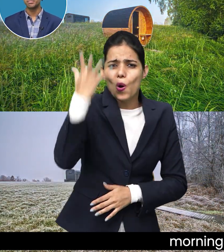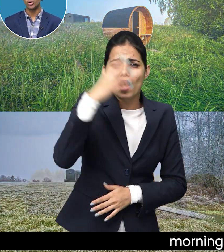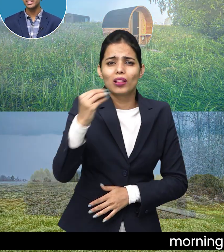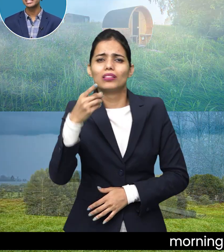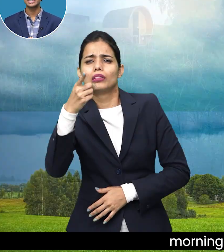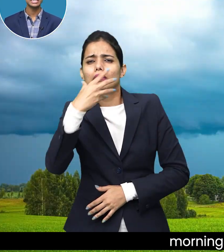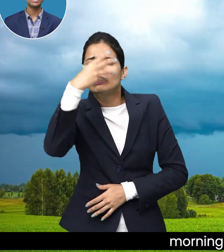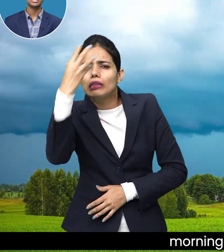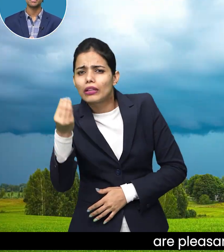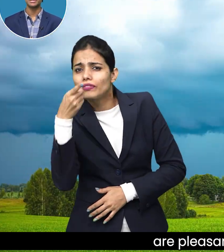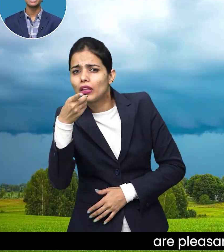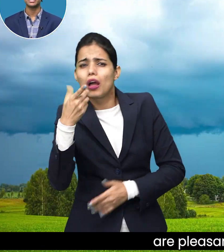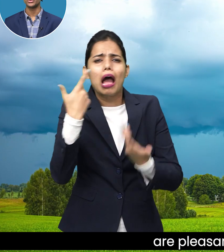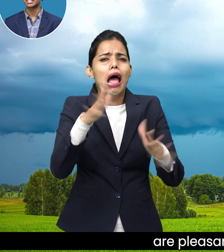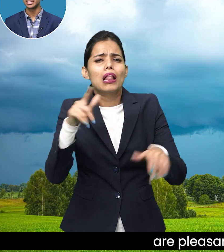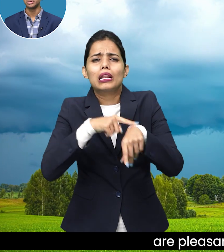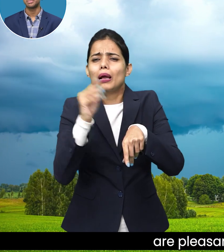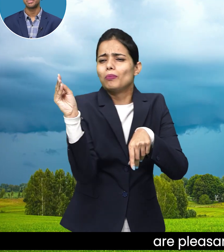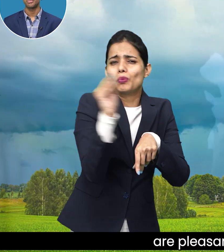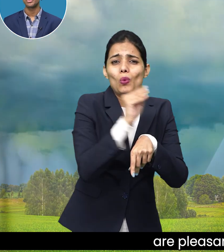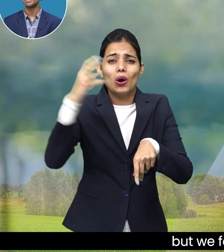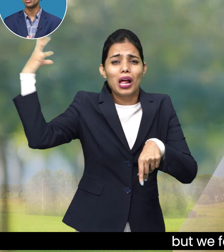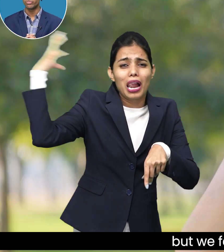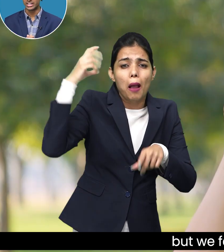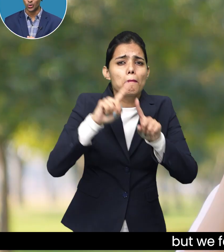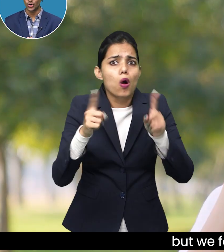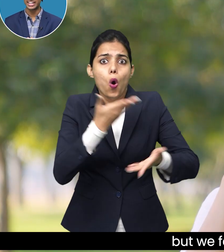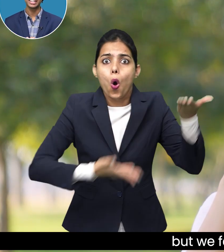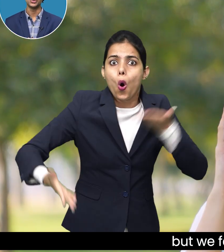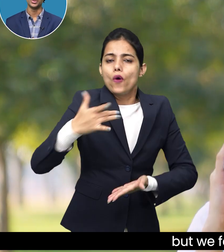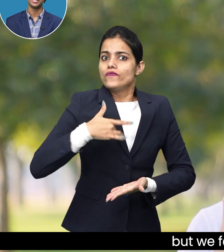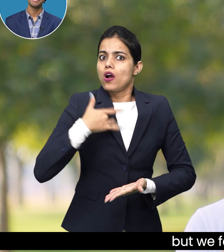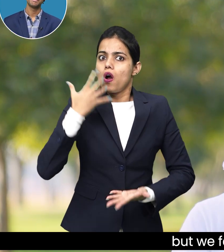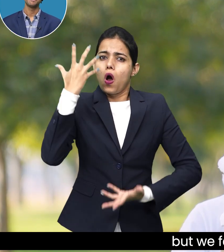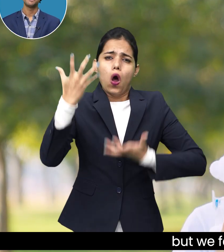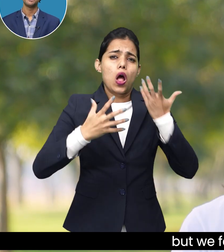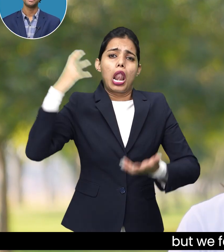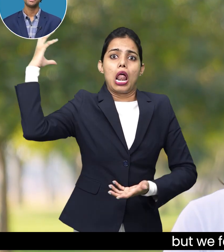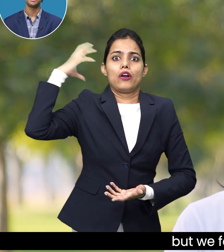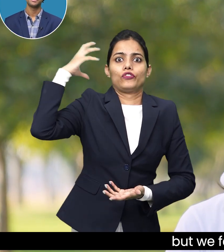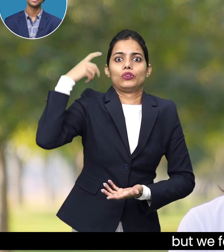Generally, mornings and evenings are pleasant during summer, but we feel hot at noon.